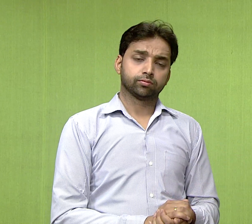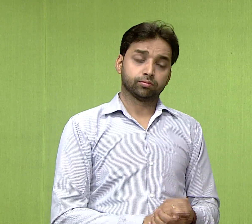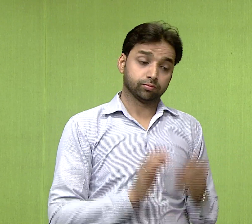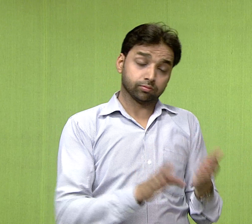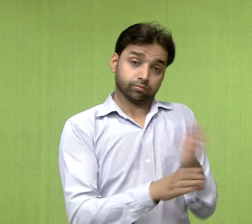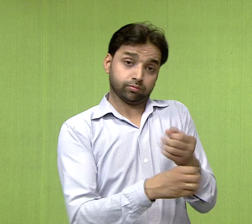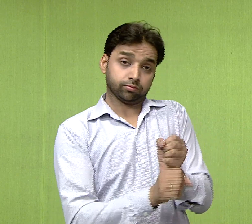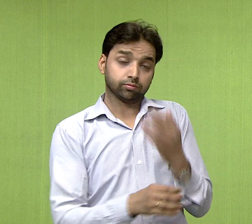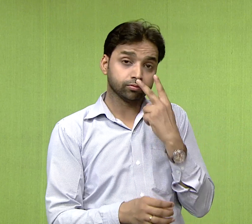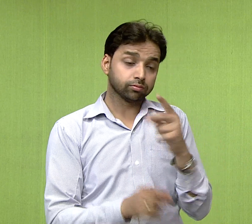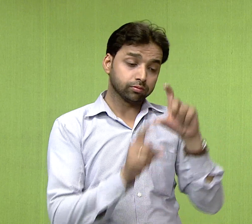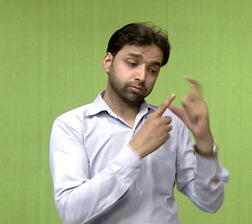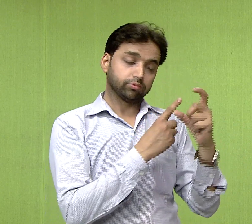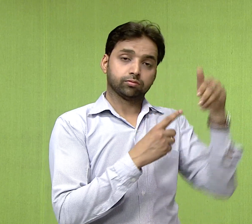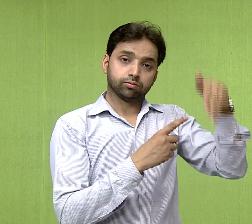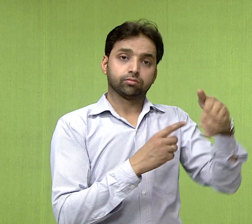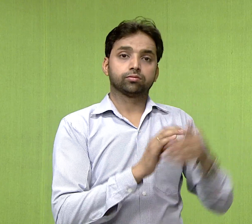it becomes culture.